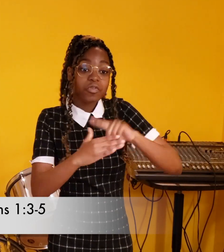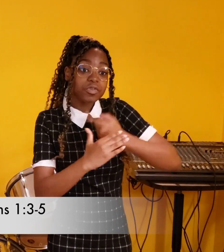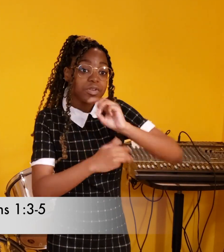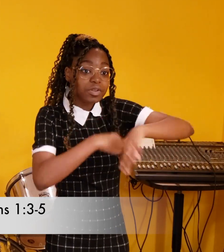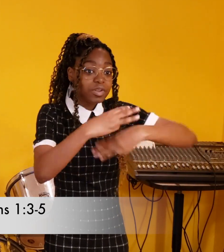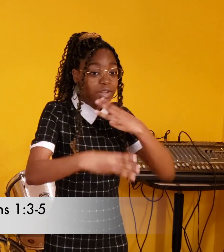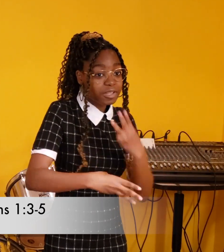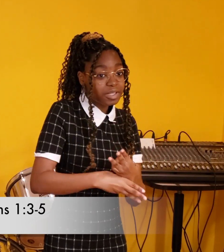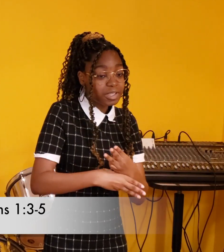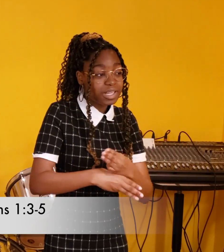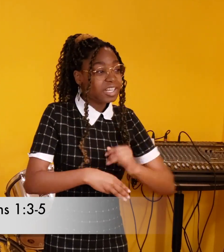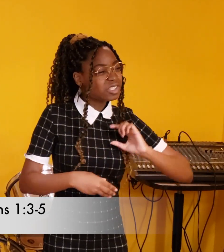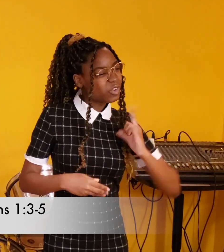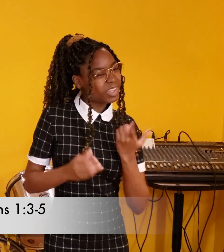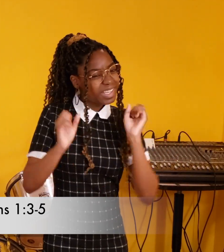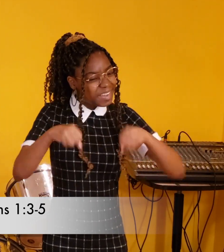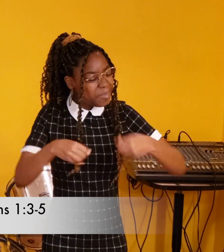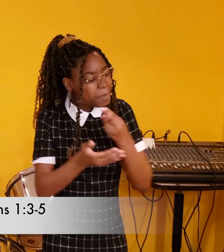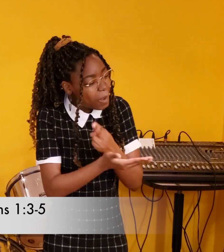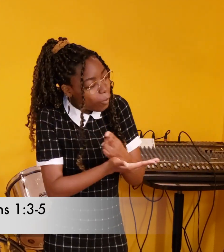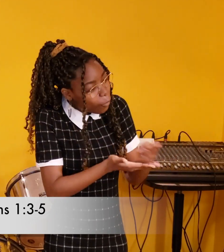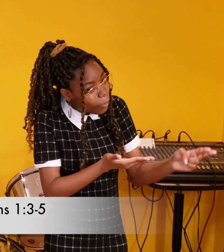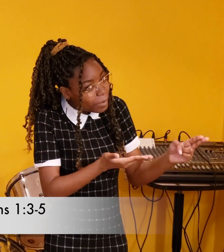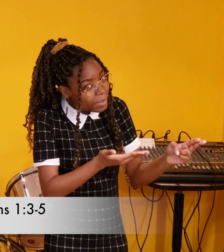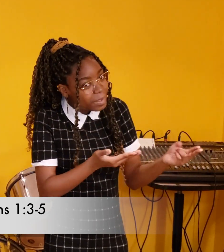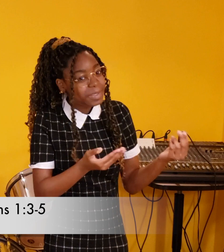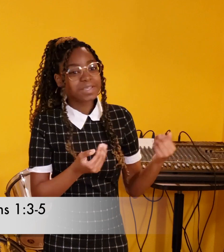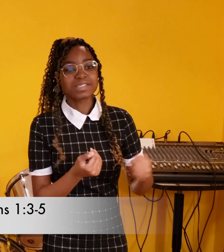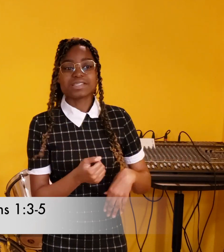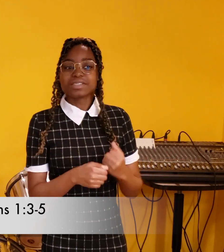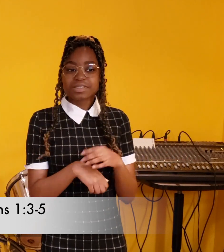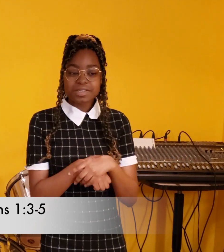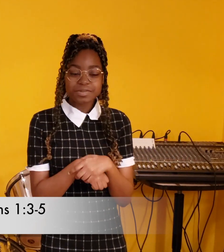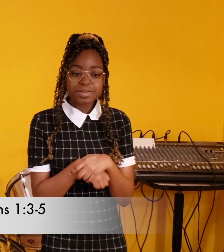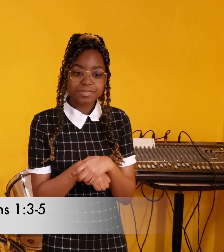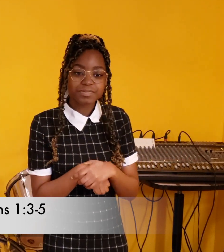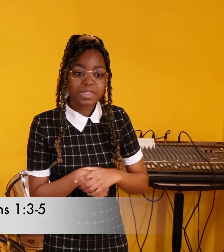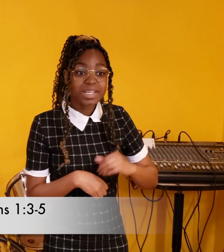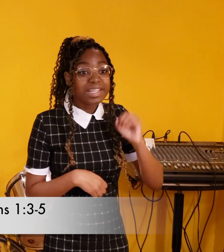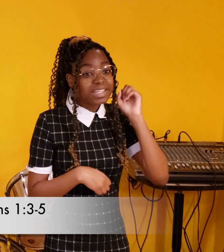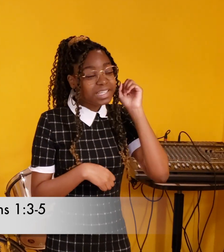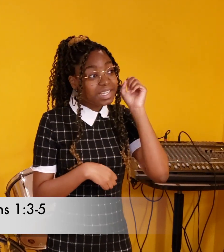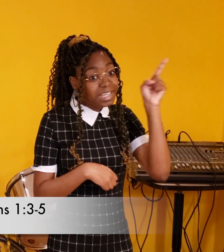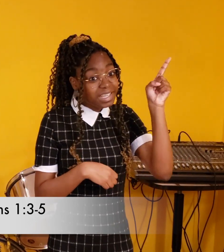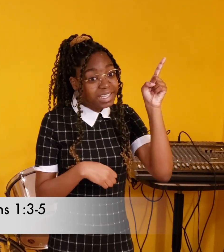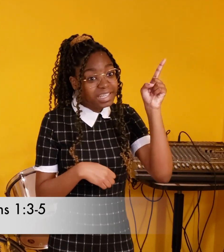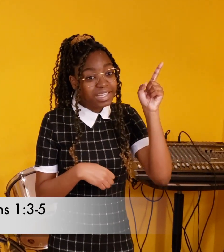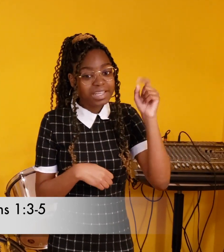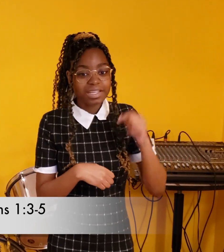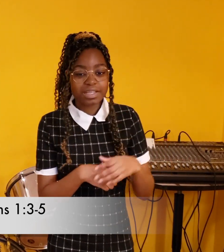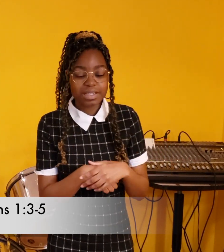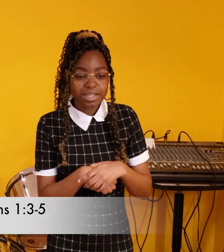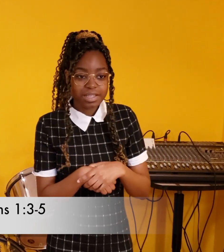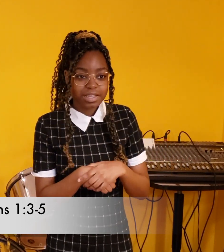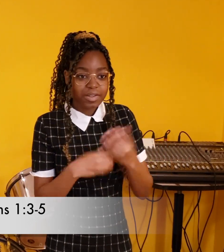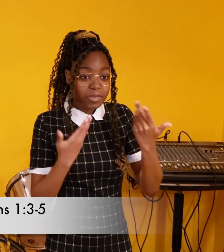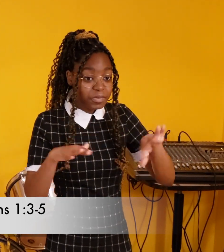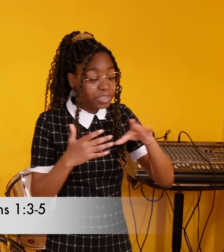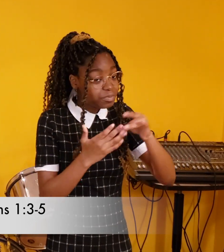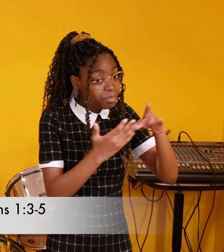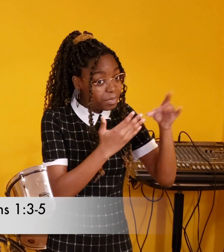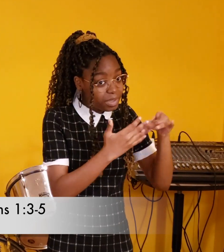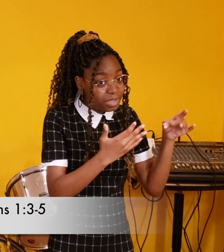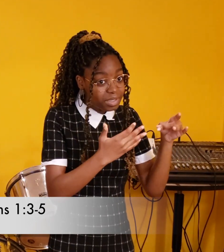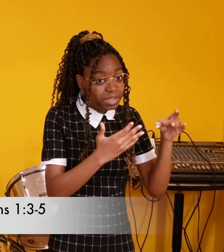Him in love. And then verse 5 says what? He predestined us for adoption as sons through Jesus